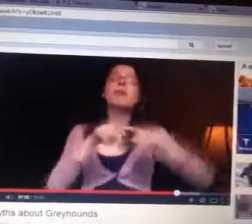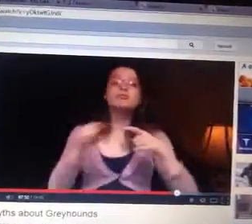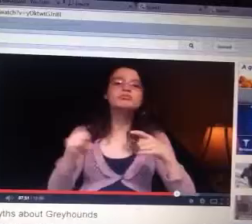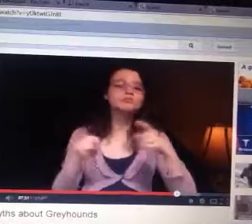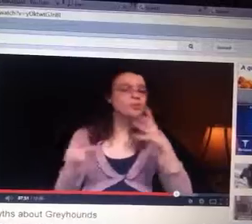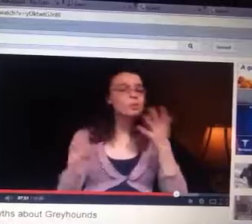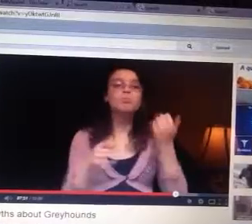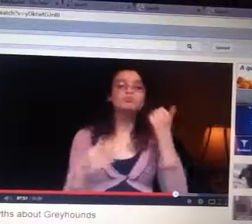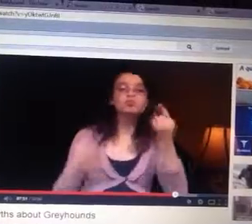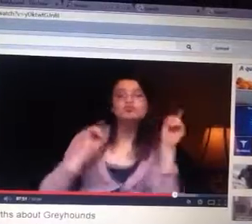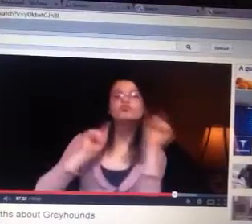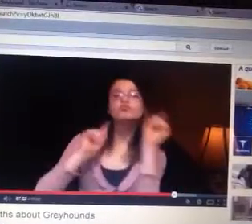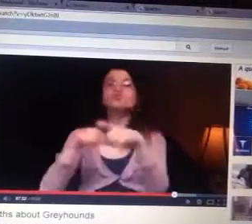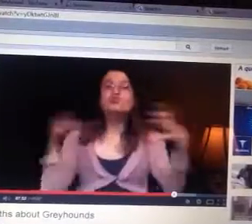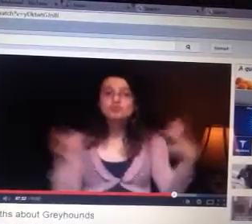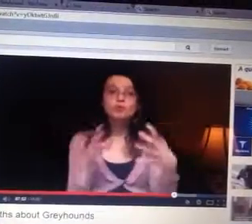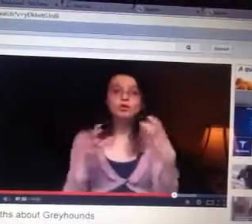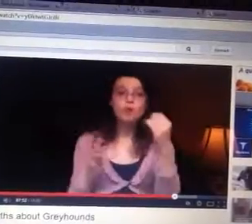So